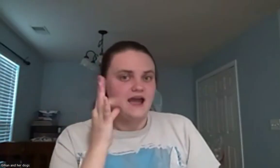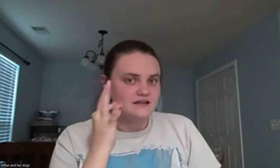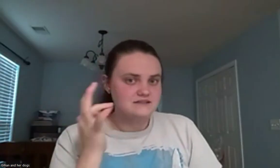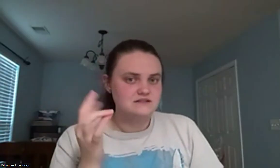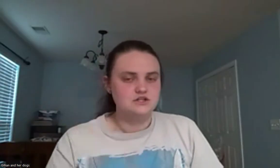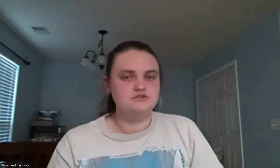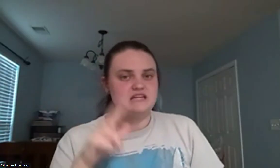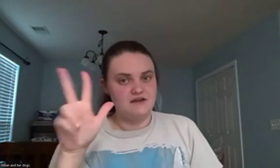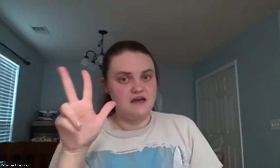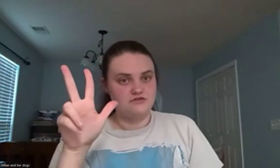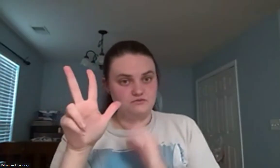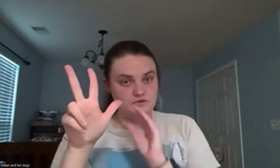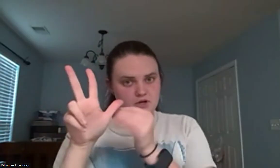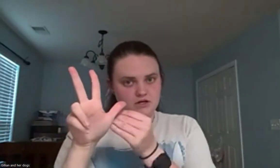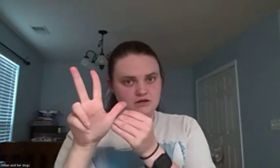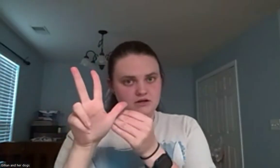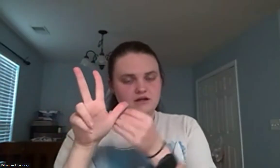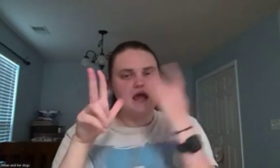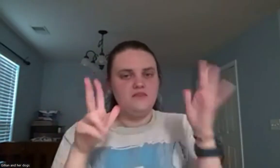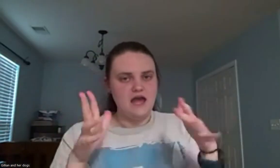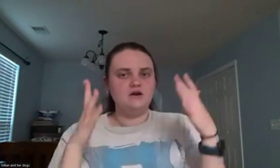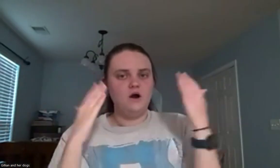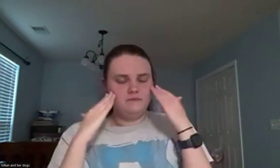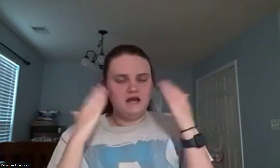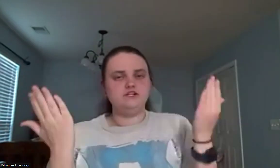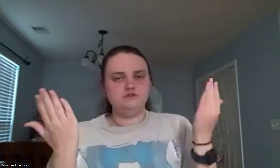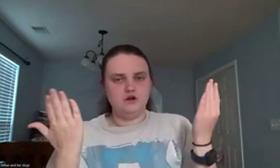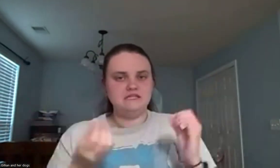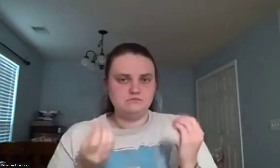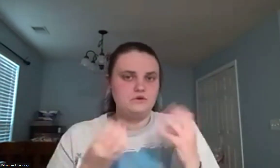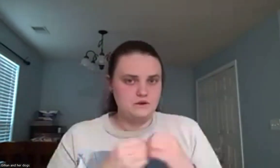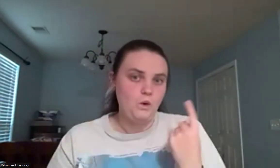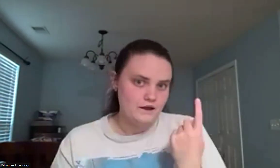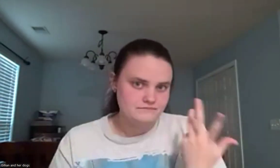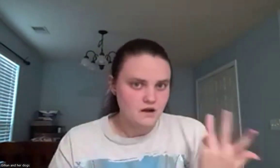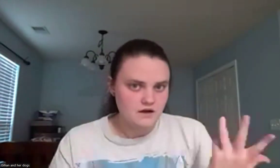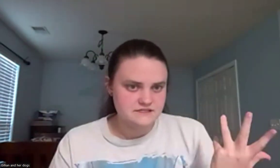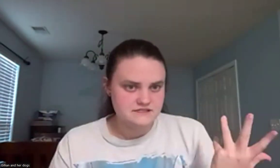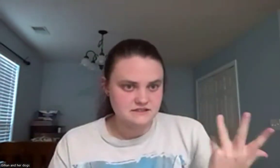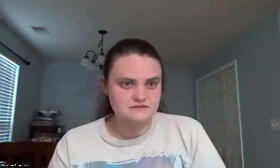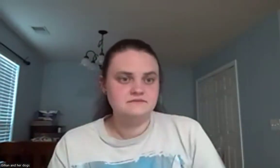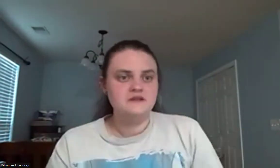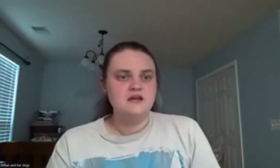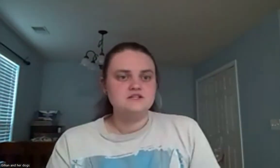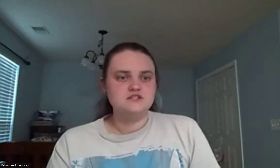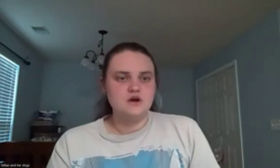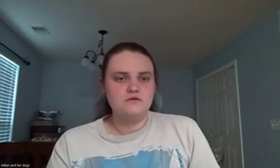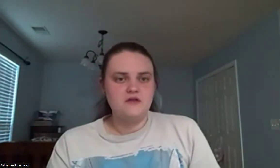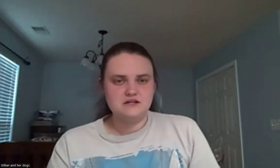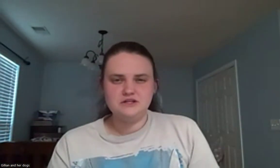3 cats, you just add that number, and that automatically, means more than one, obviously. So that's how you can kind of